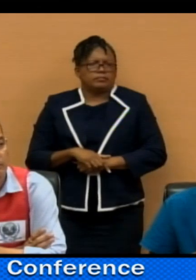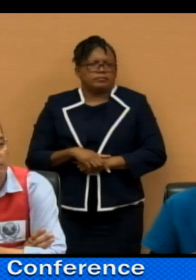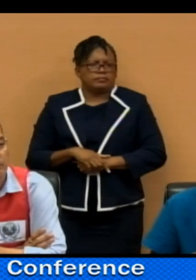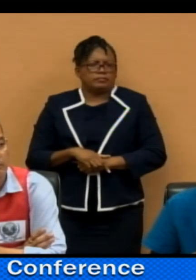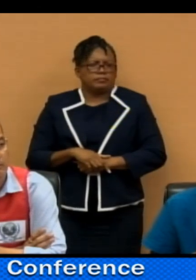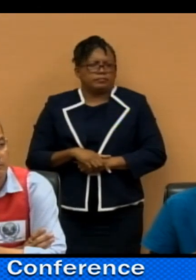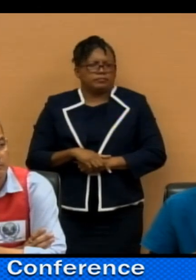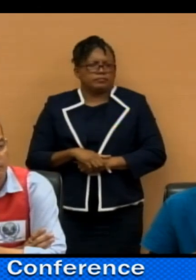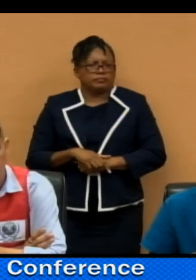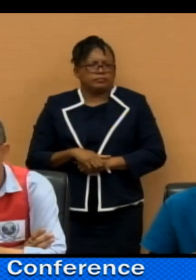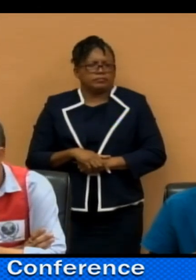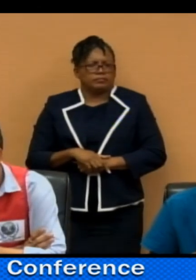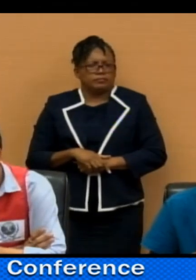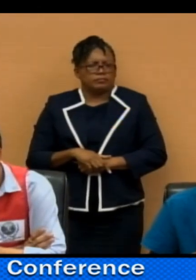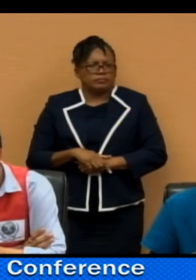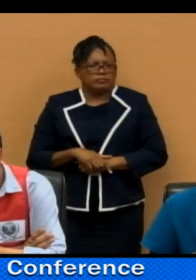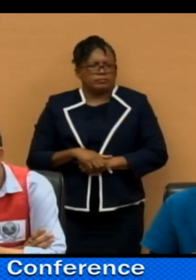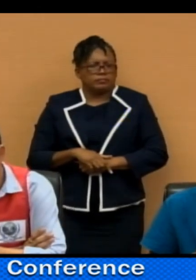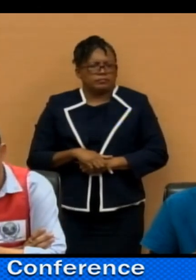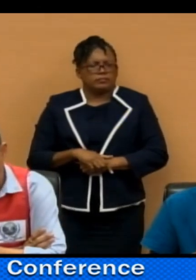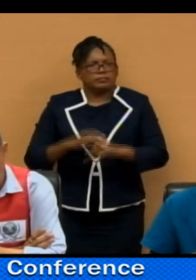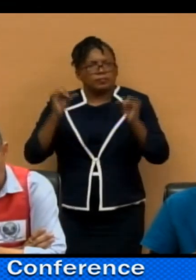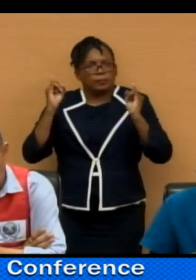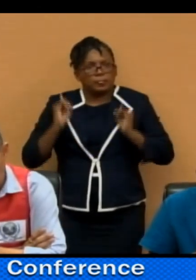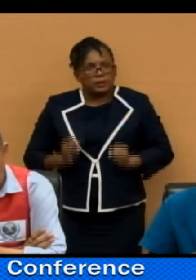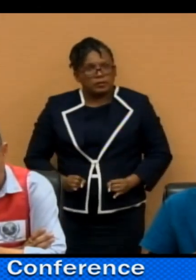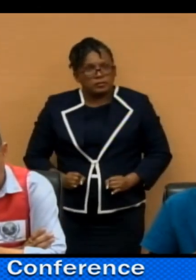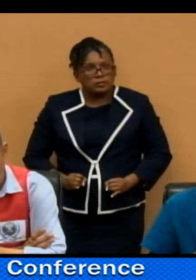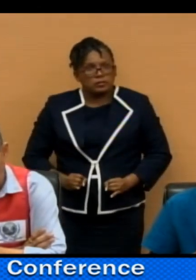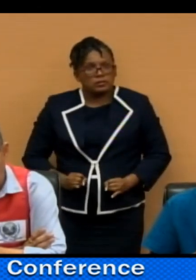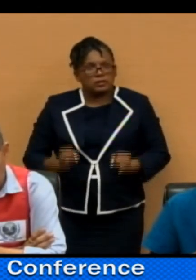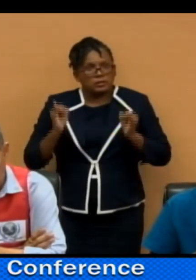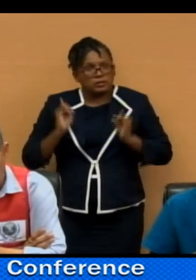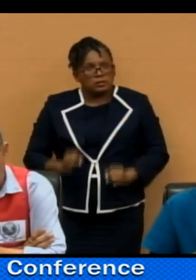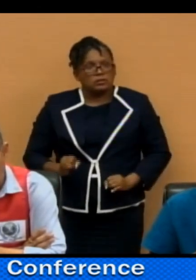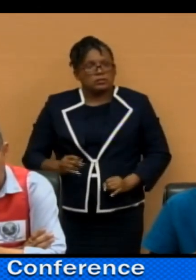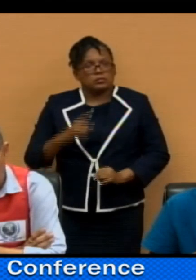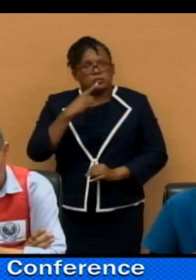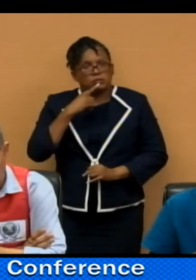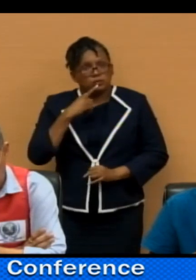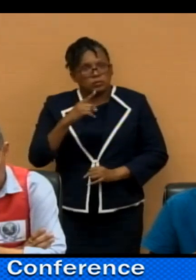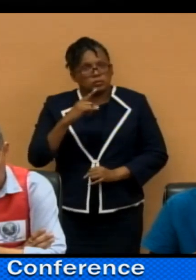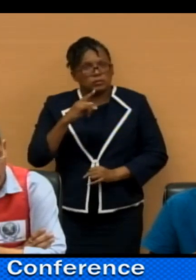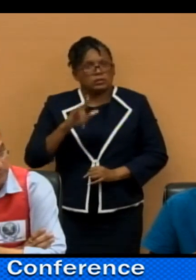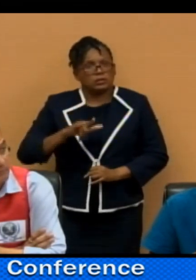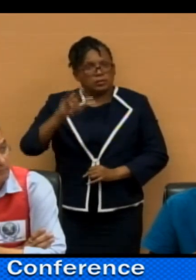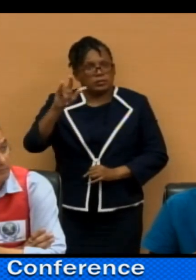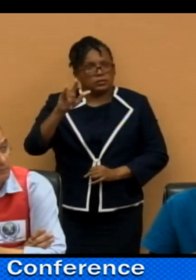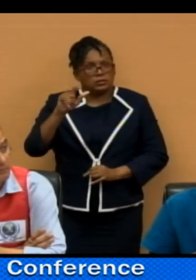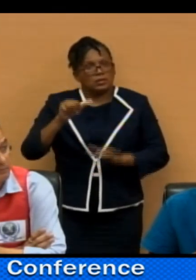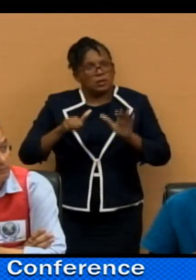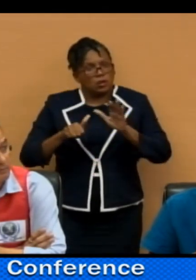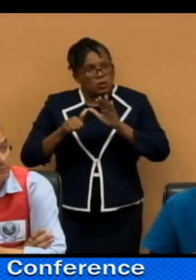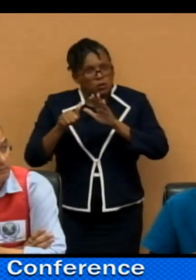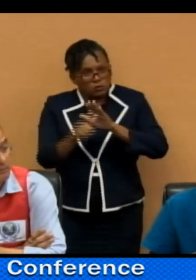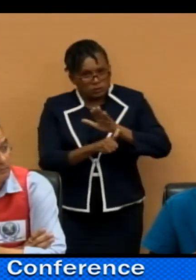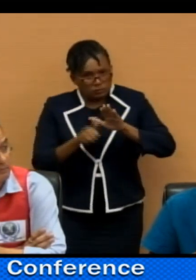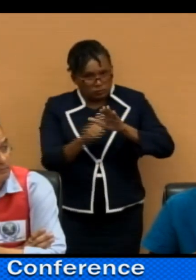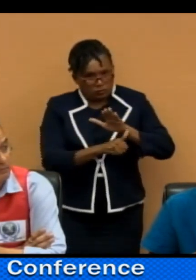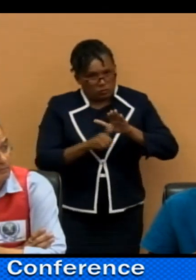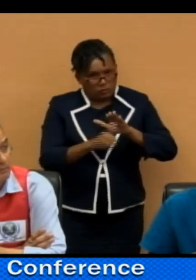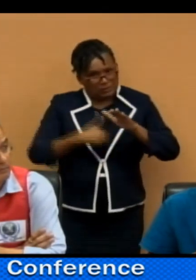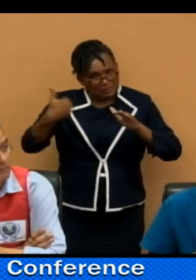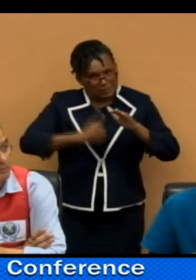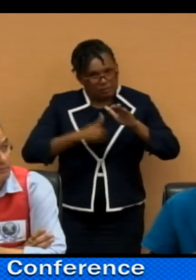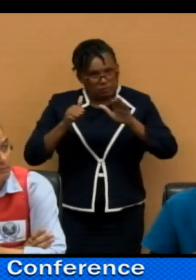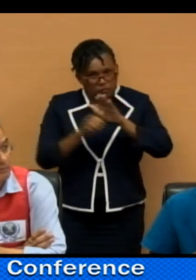fortunately, the individual was advised on the airport that they should self-quarantine because